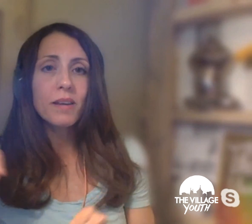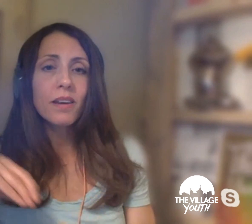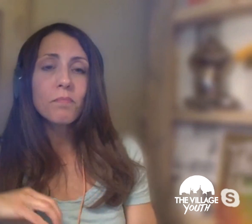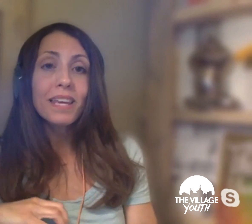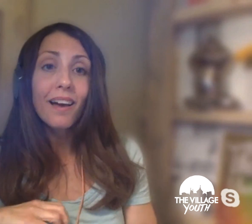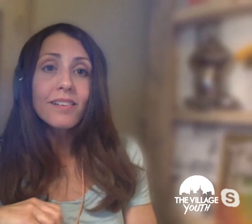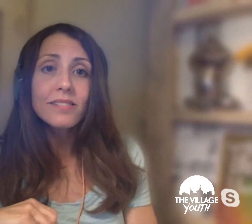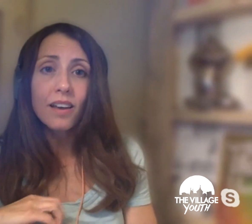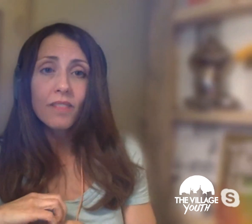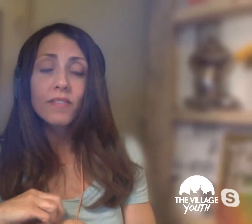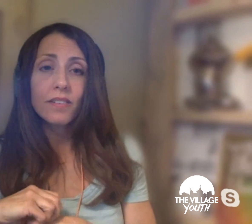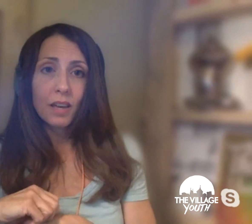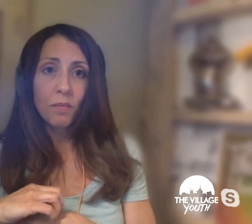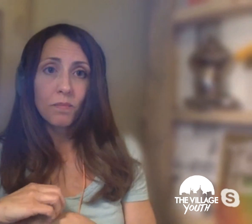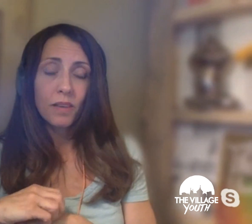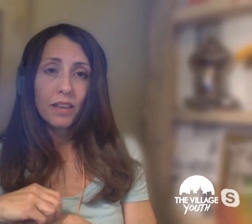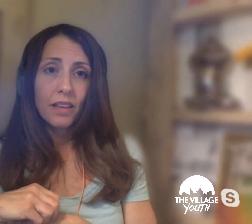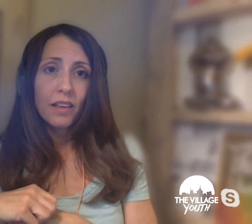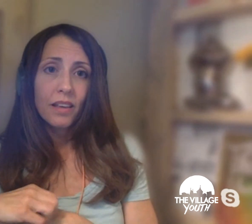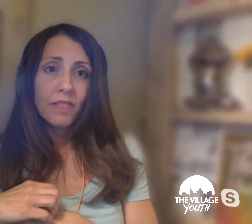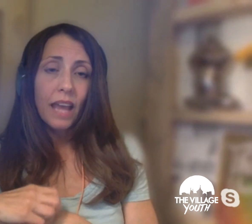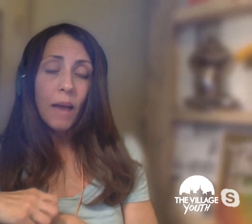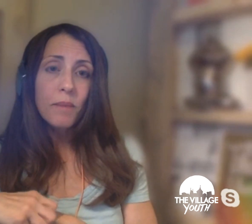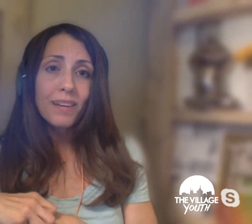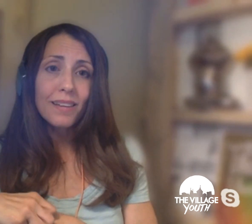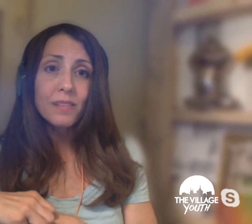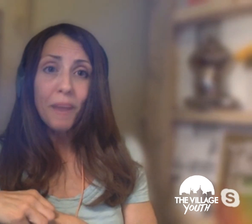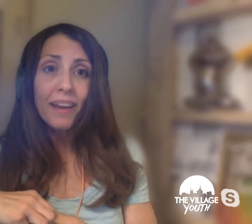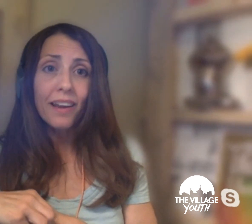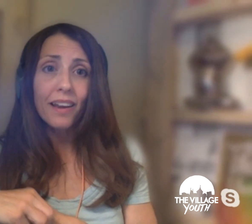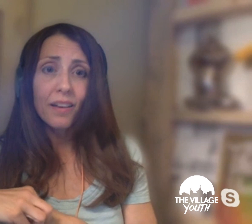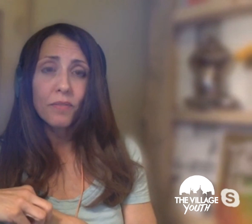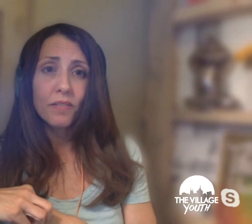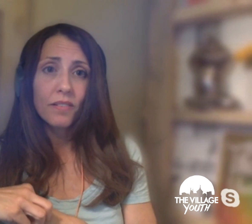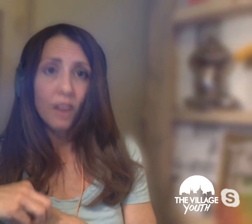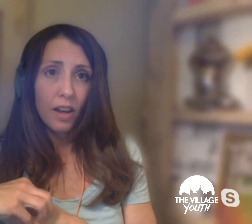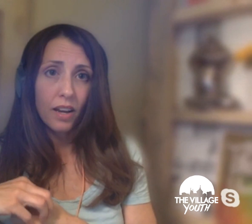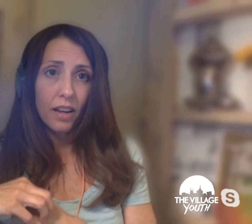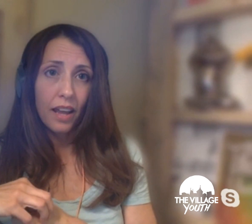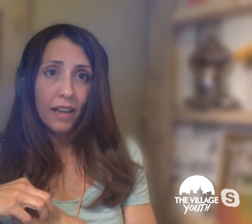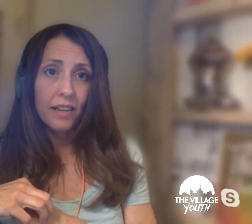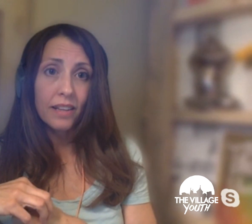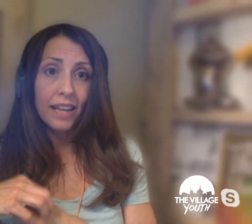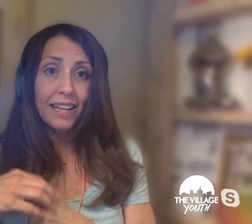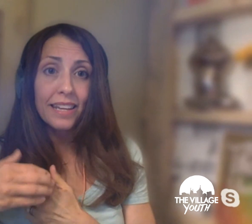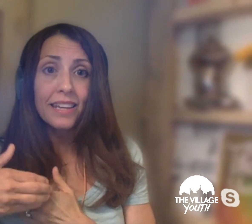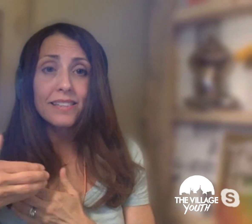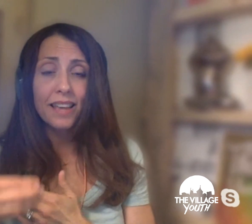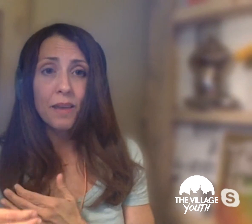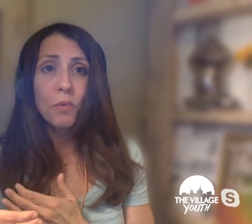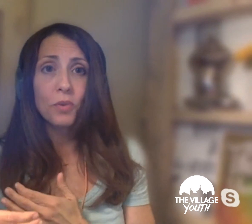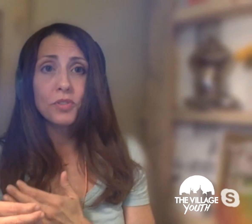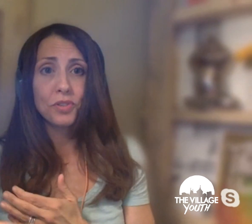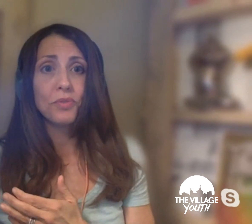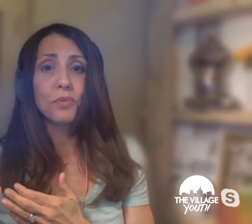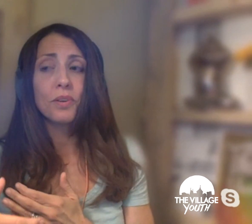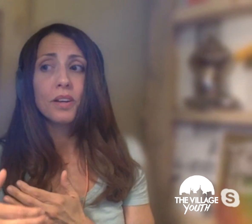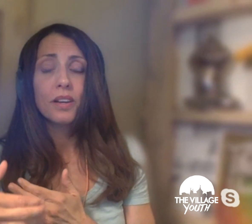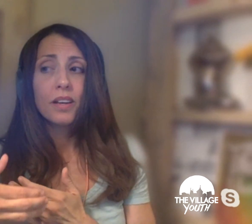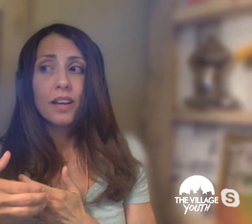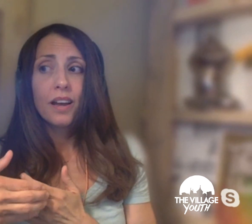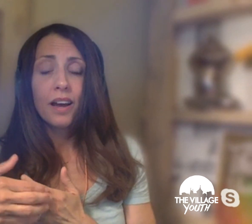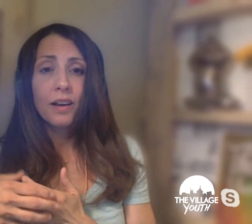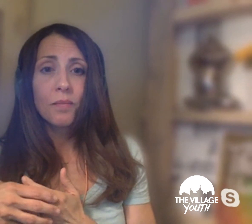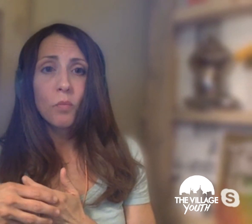don't happen because of him. They happen in spite of God, and that he is able